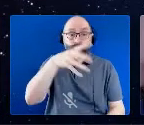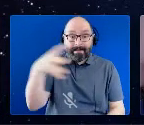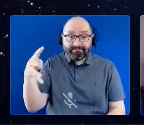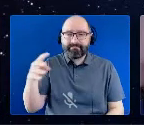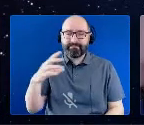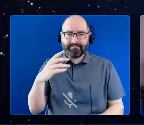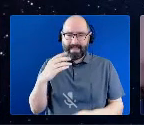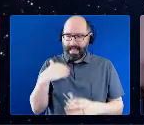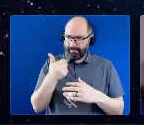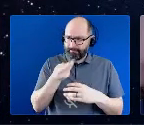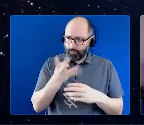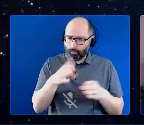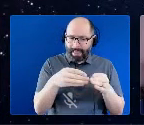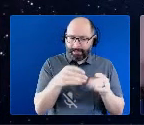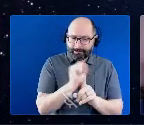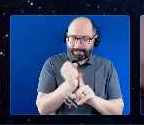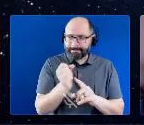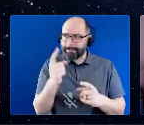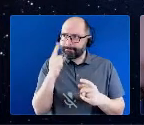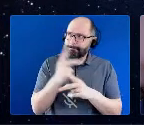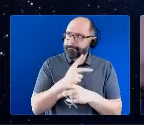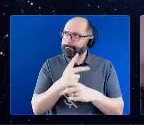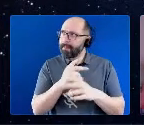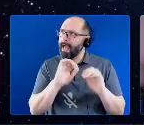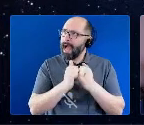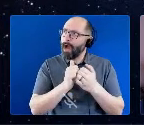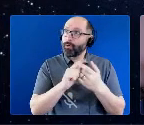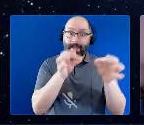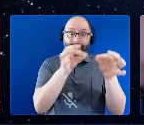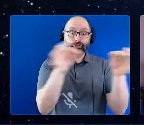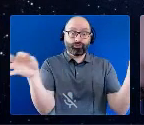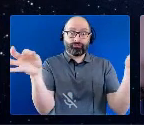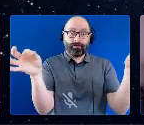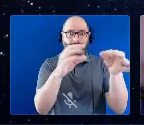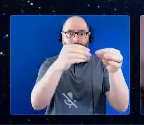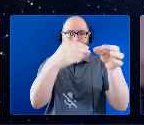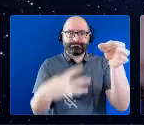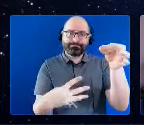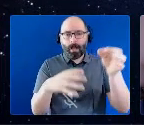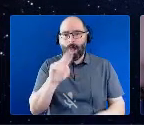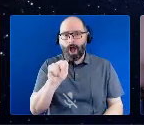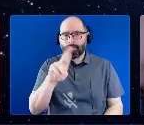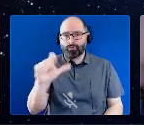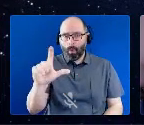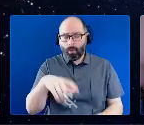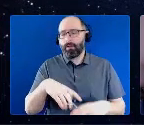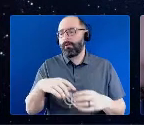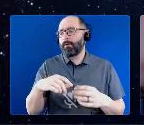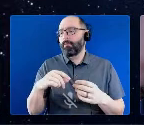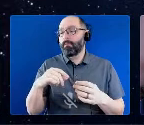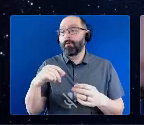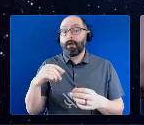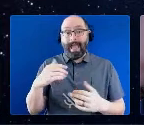through, wait, how do I unroll this, string, or how do I do this thing? Like, let's go through an example. Having some paper